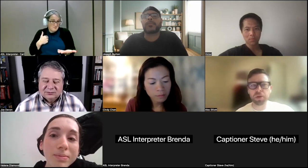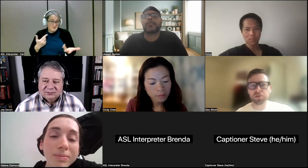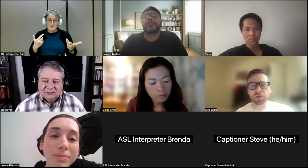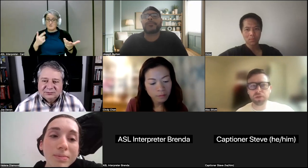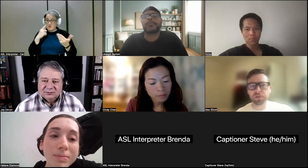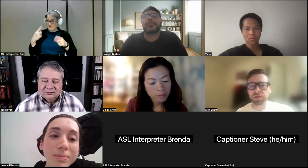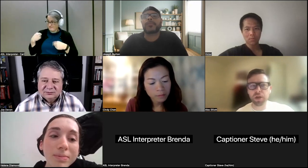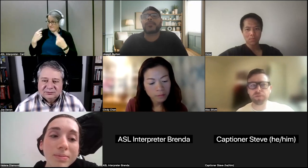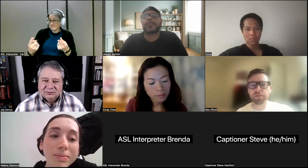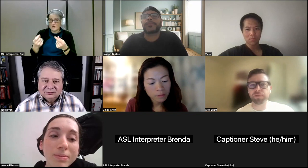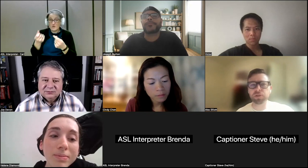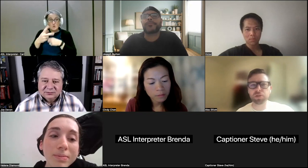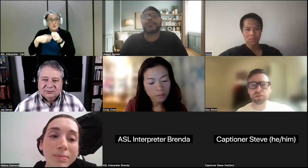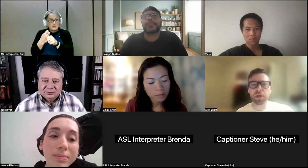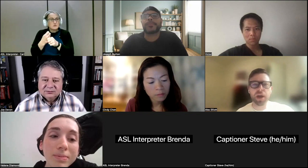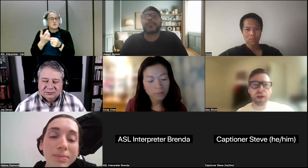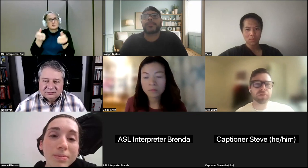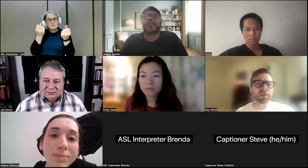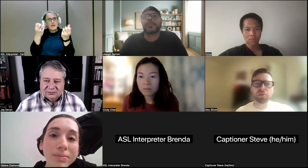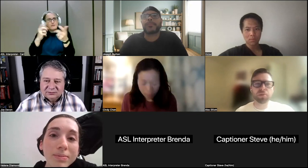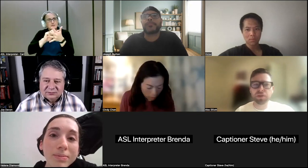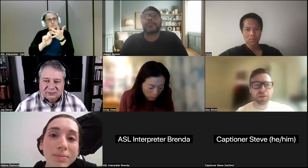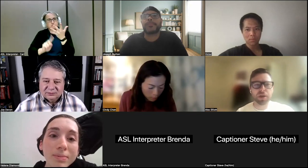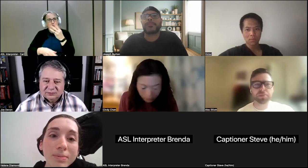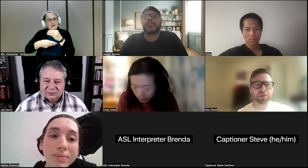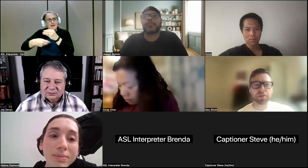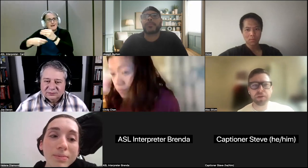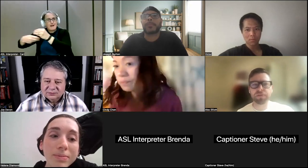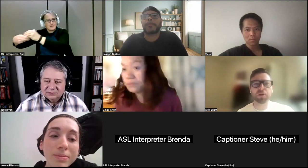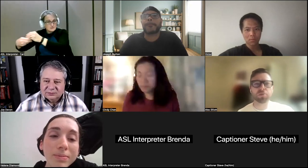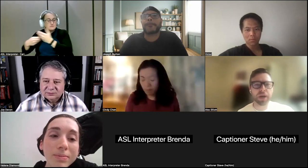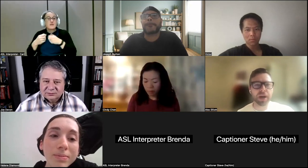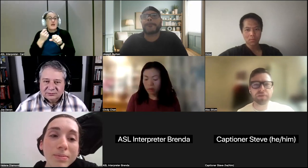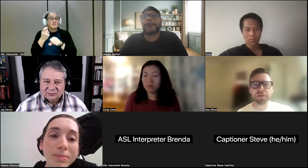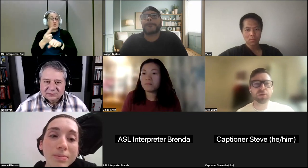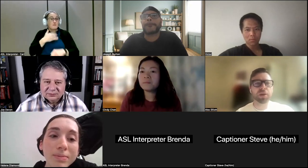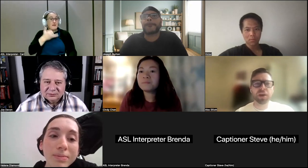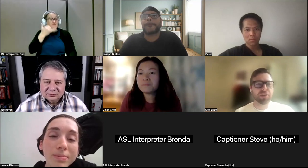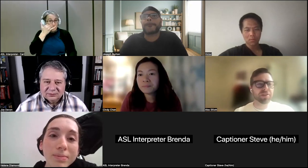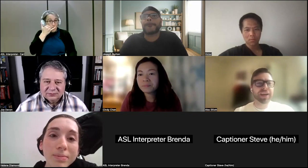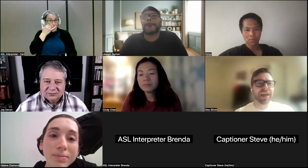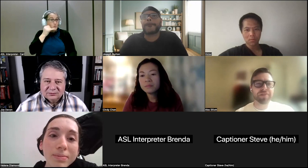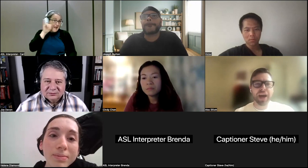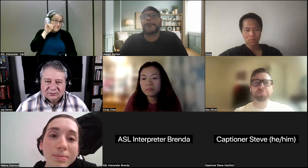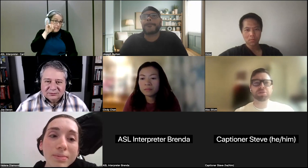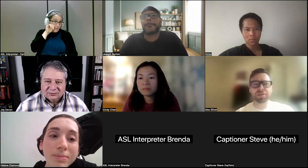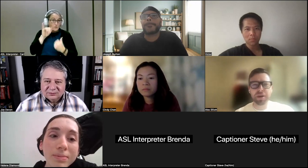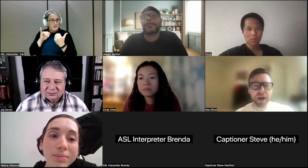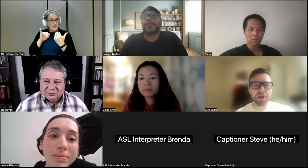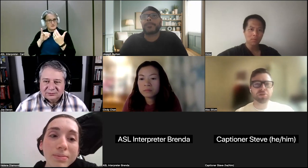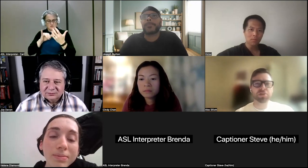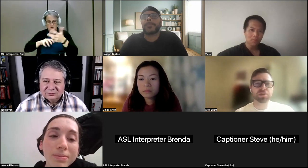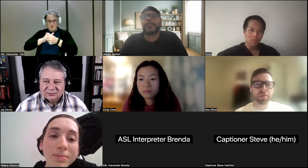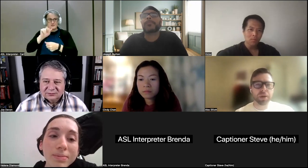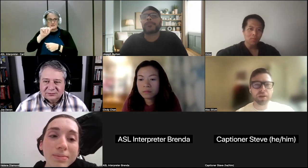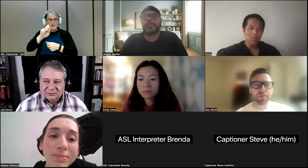been an explosion of just helpful features. Every year when there's an update to my phone, my iPhone, there like live captions